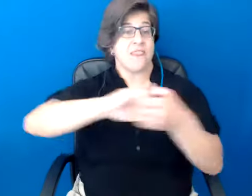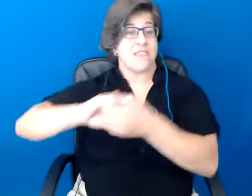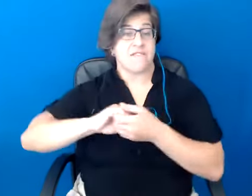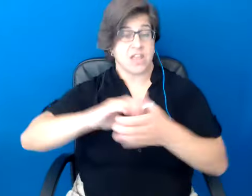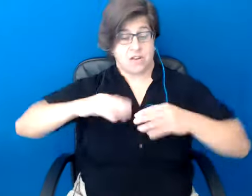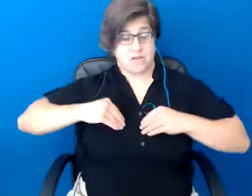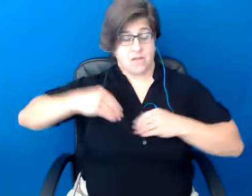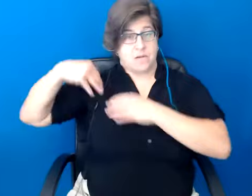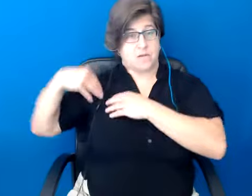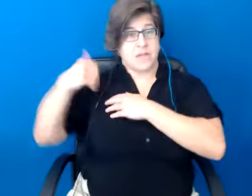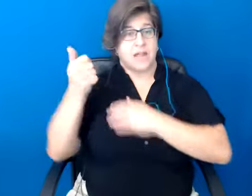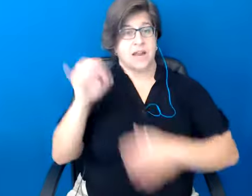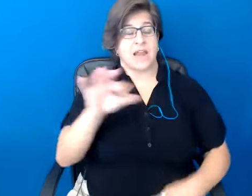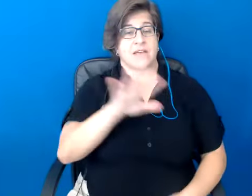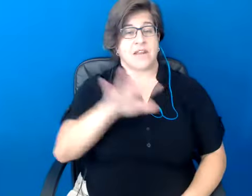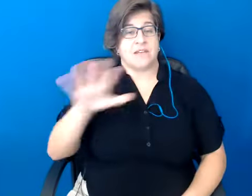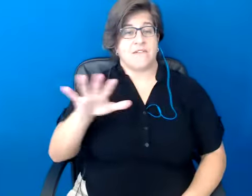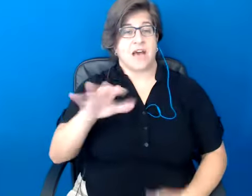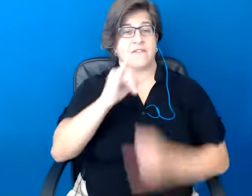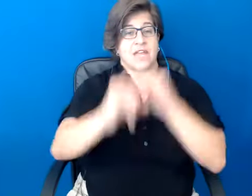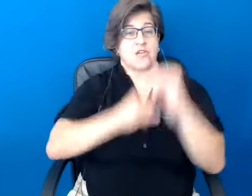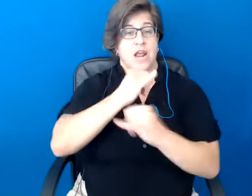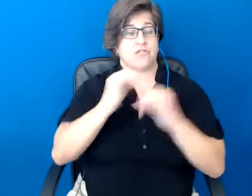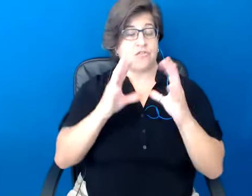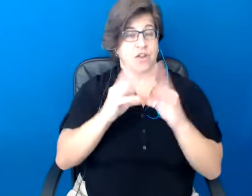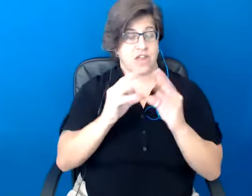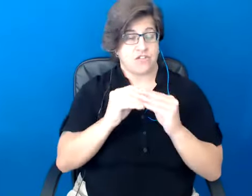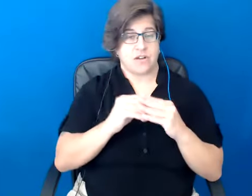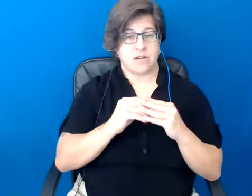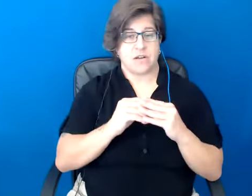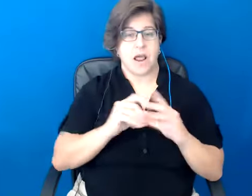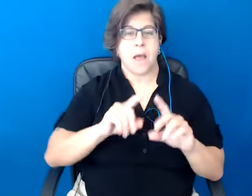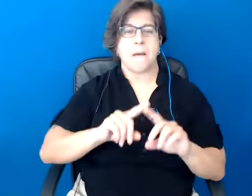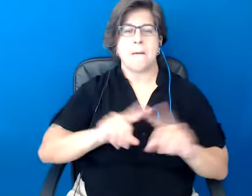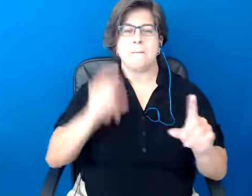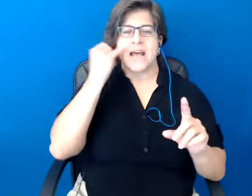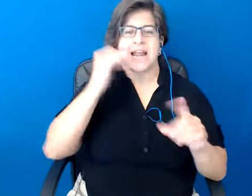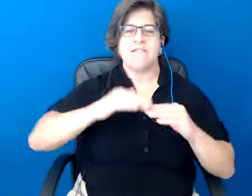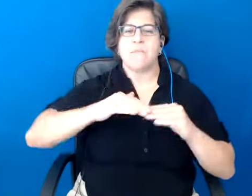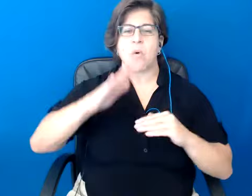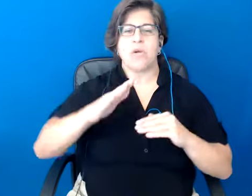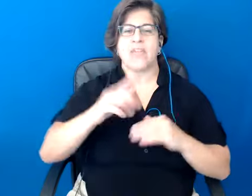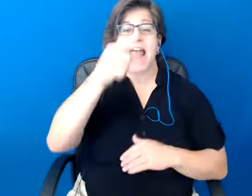In the Concept 1 essay, Bill says that the fellowship took responsibility for AA at the 1955 International Convention.